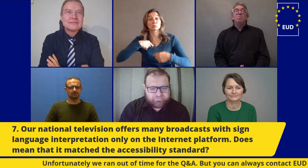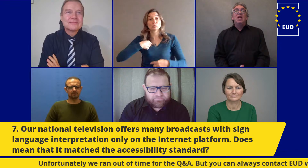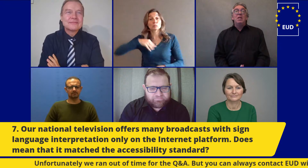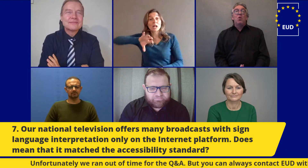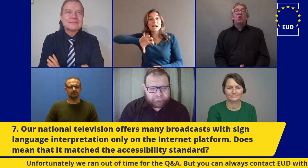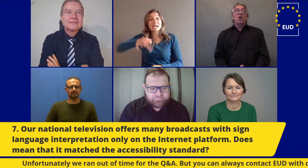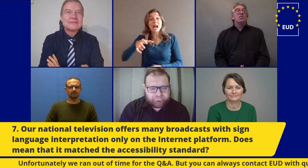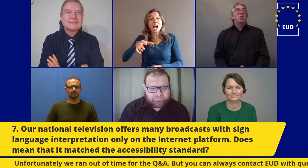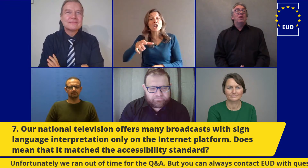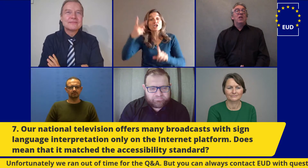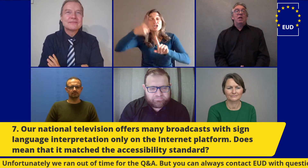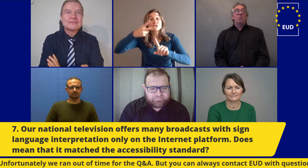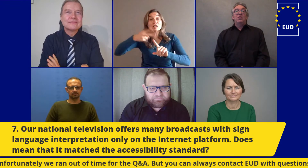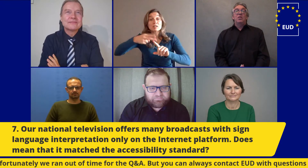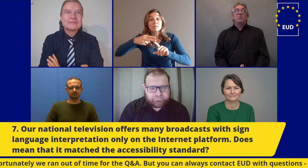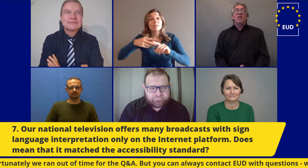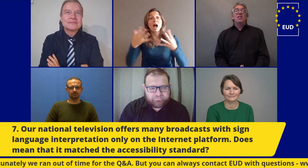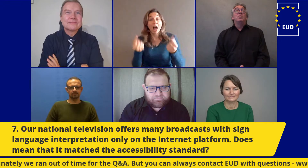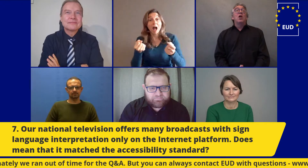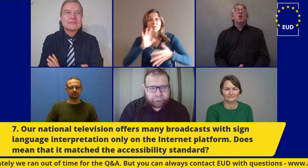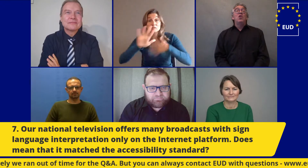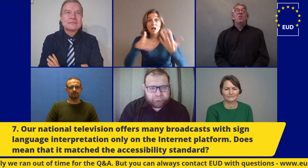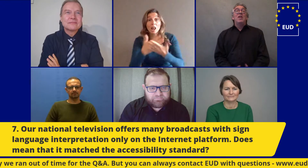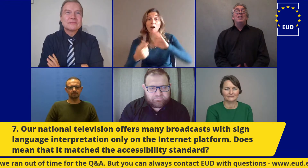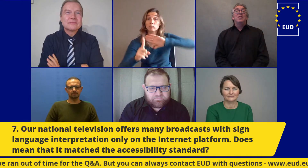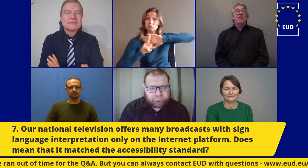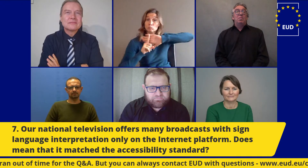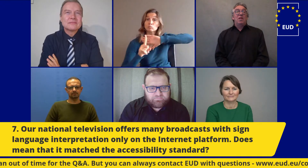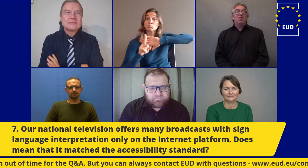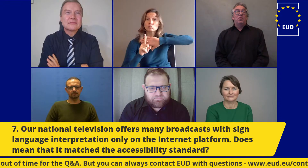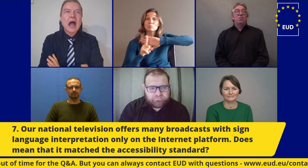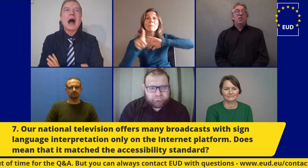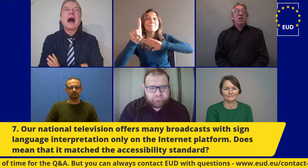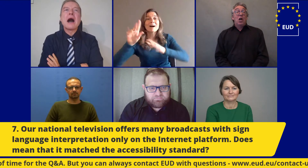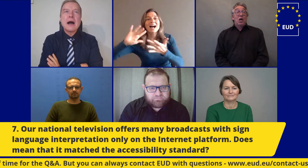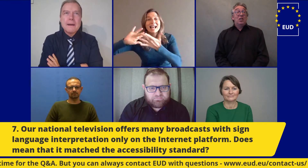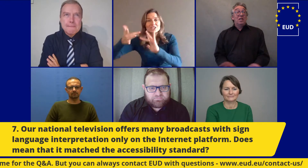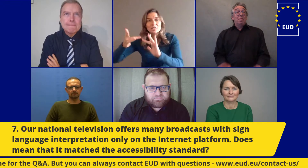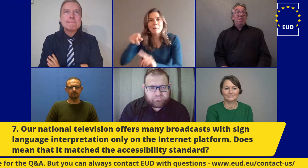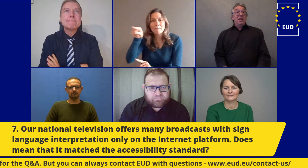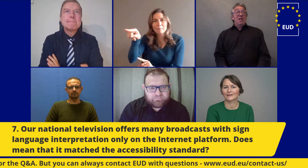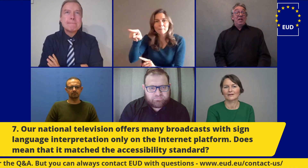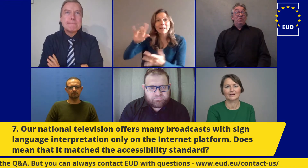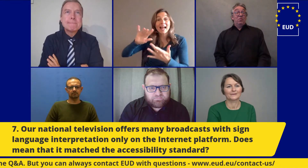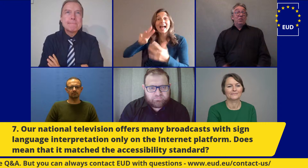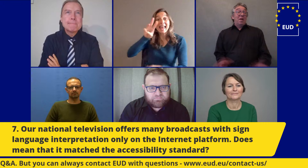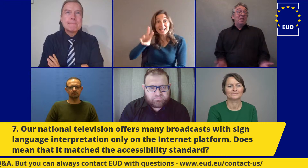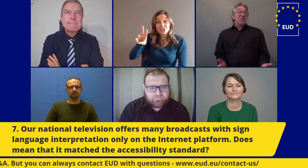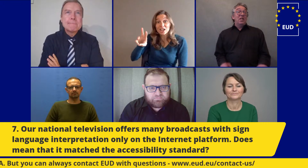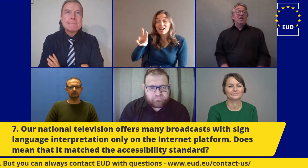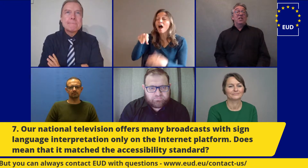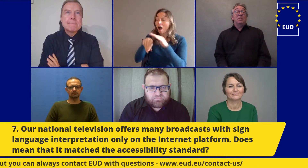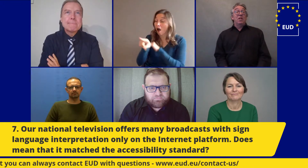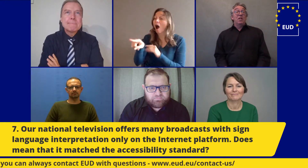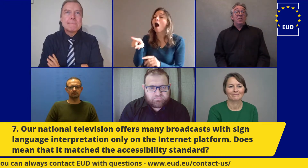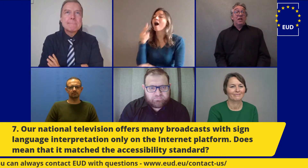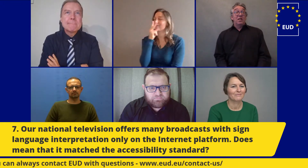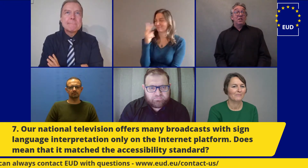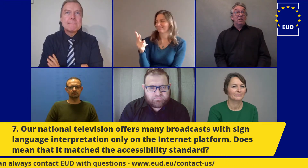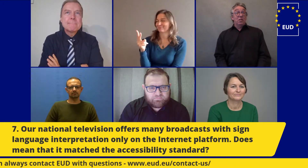many broadcasts with sign language interpretation, but only on the internet platform. Does that mean it respects the accessibility standard?